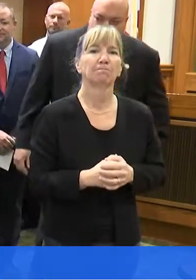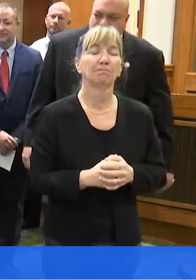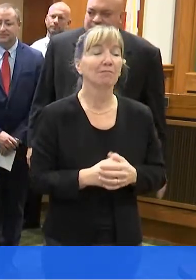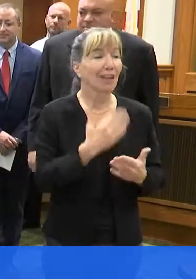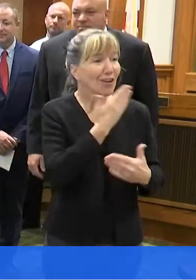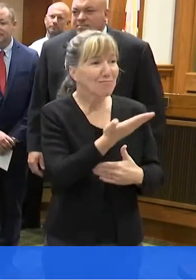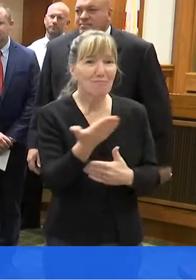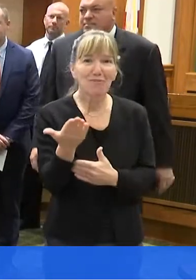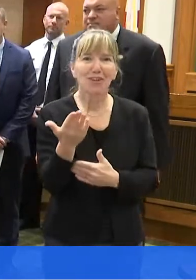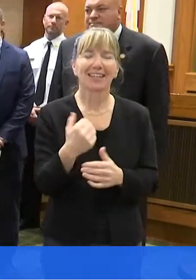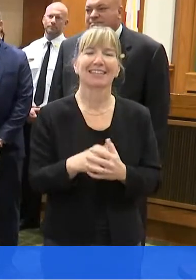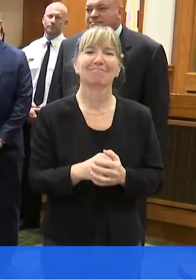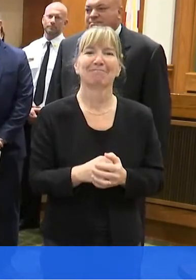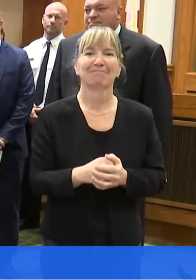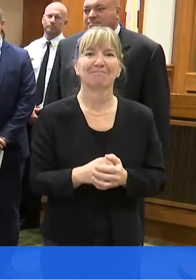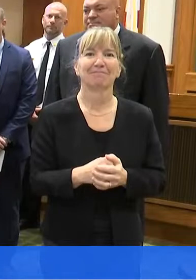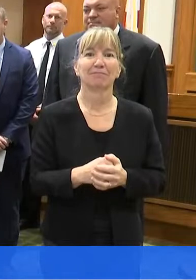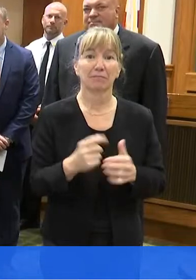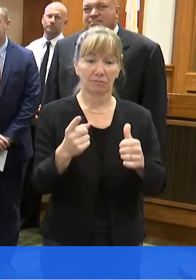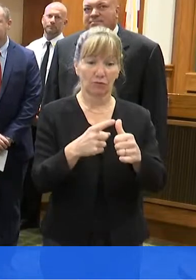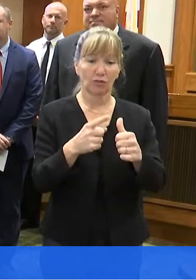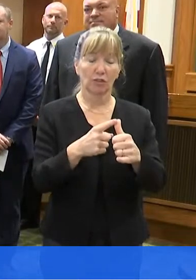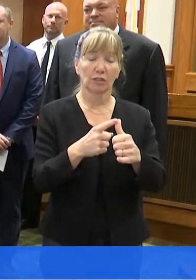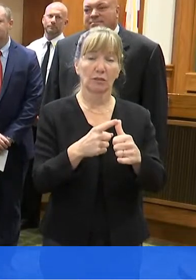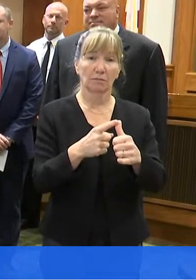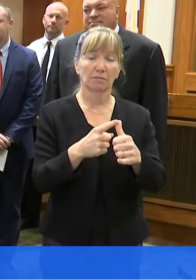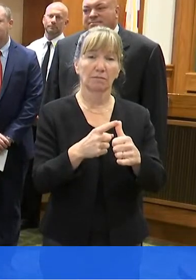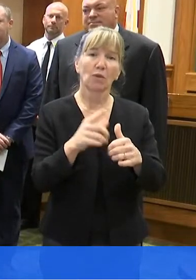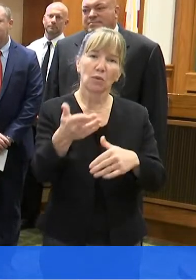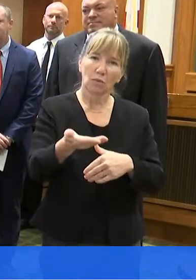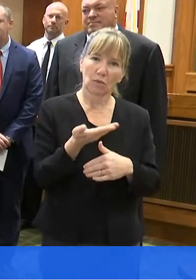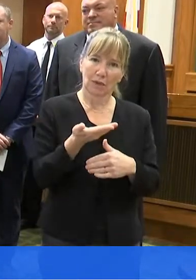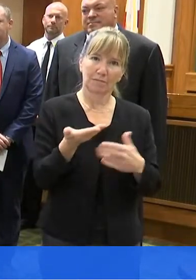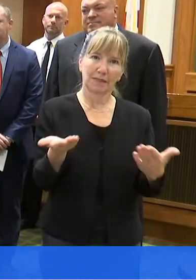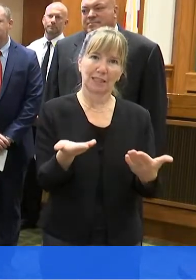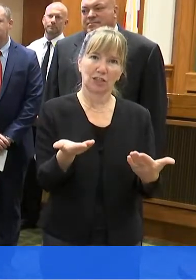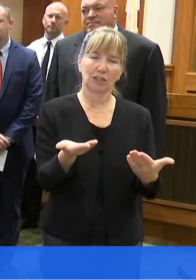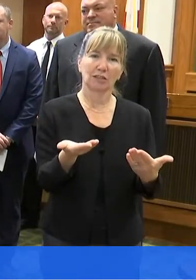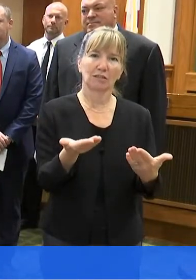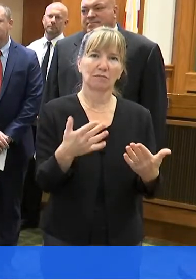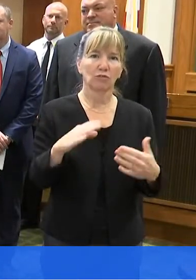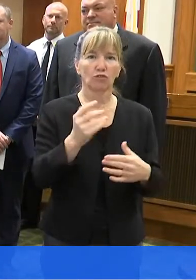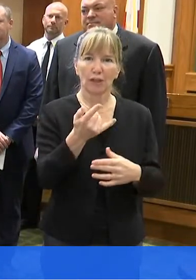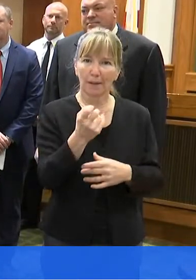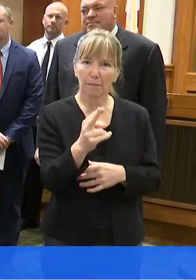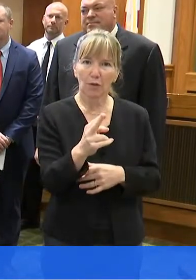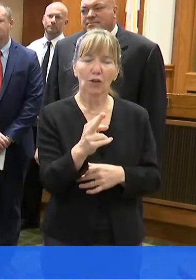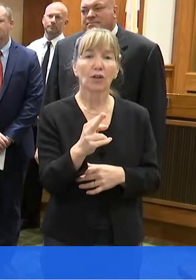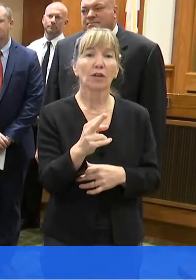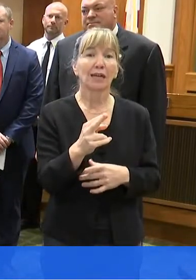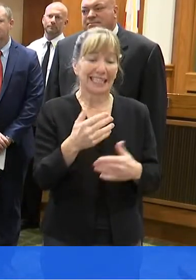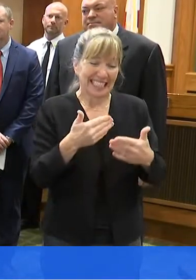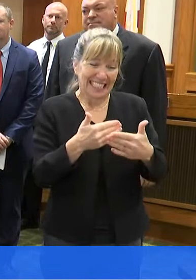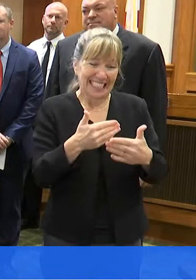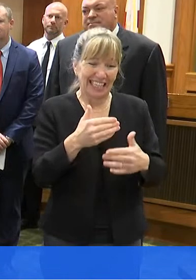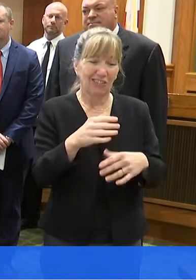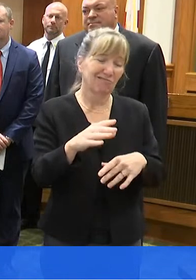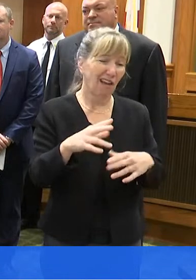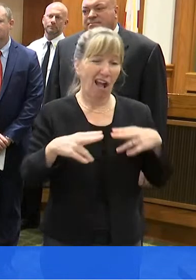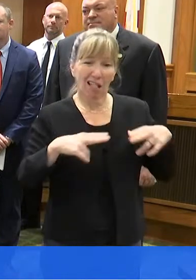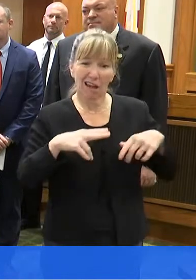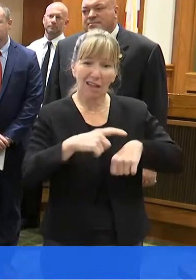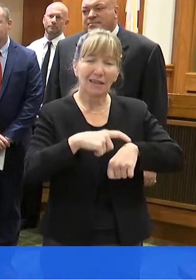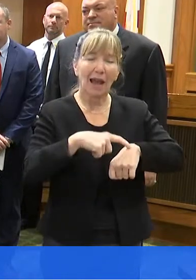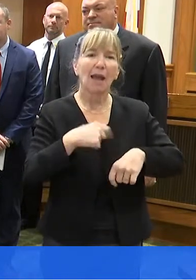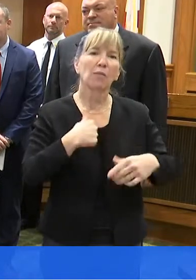Well, good morning. You know, first of all, I want to welcome all of you here to the chamber and stuff like this. The holidays are here, and we have a lot to be thankful for.